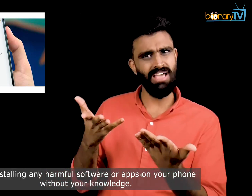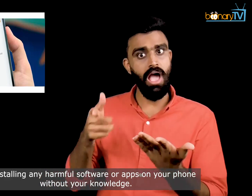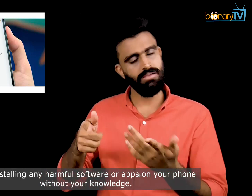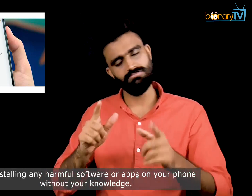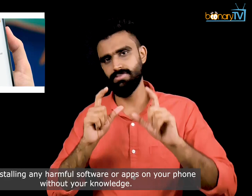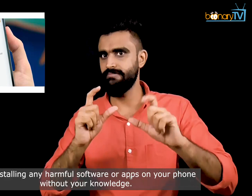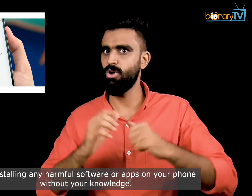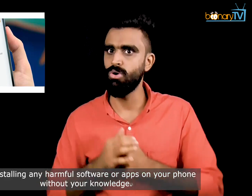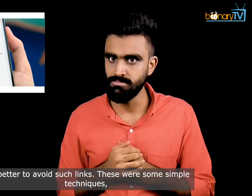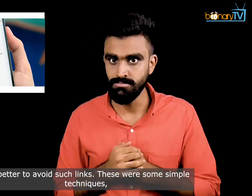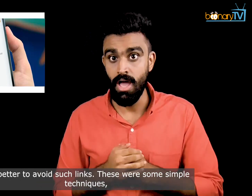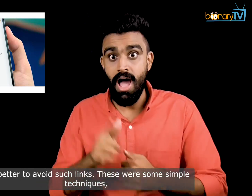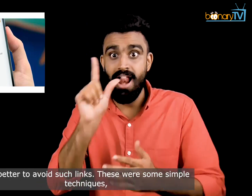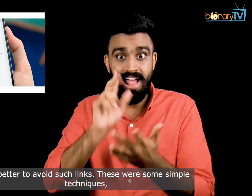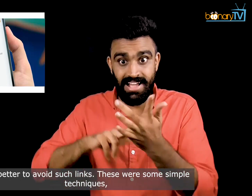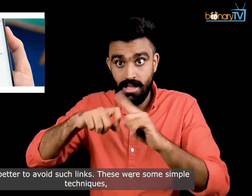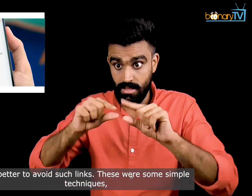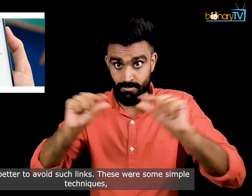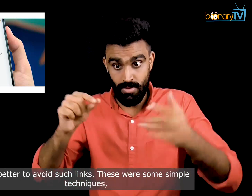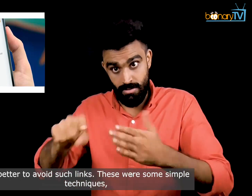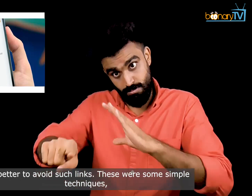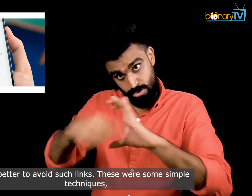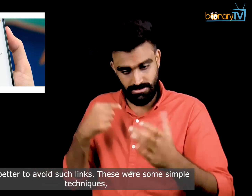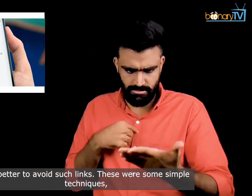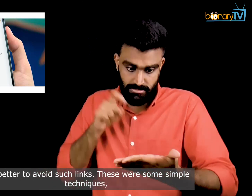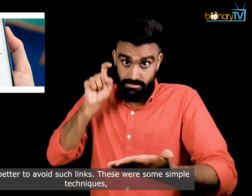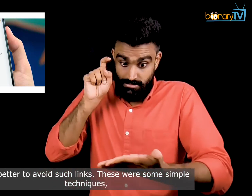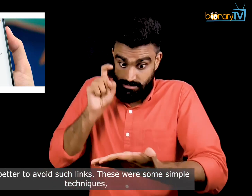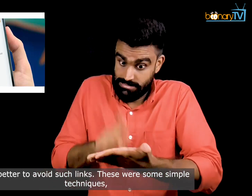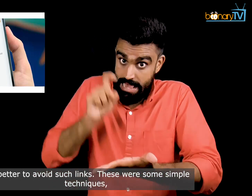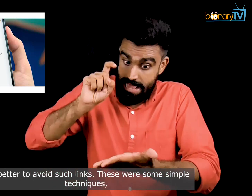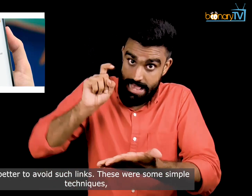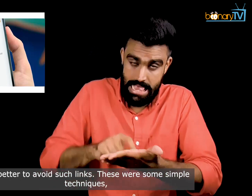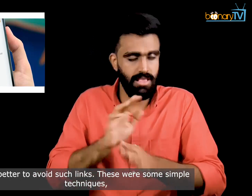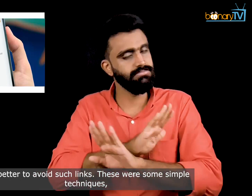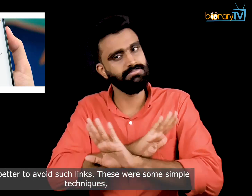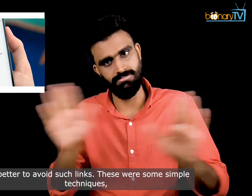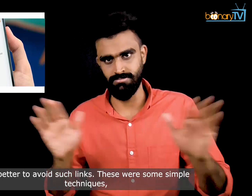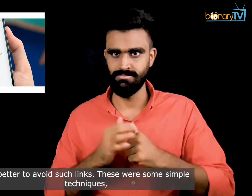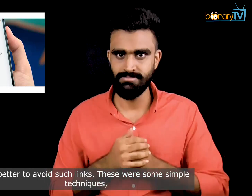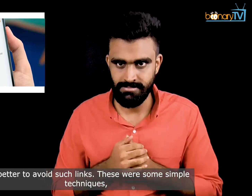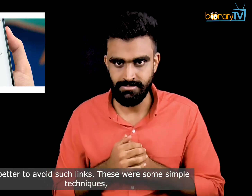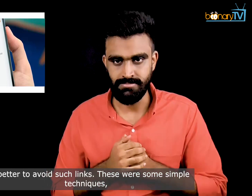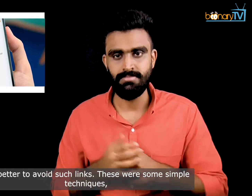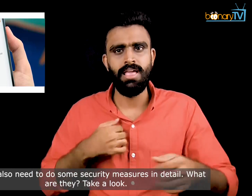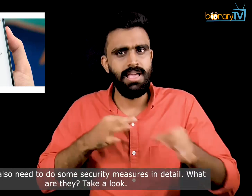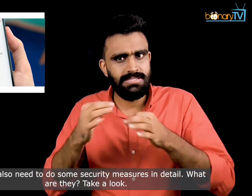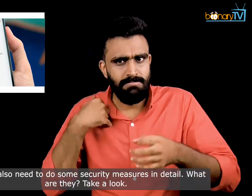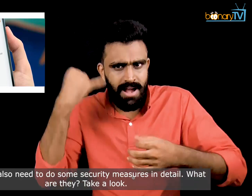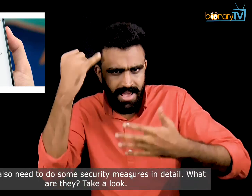without your knowledge. So better to avoid such links. These were some simple techniques, but you also need to